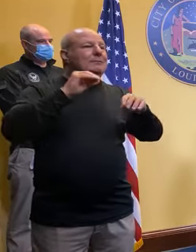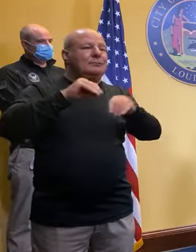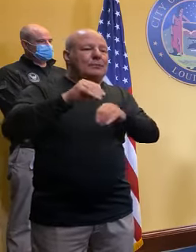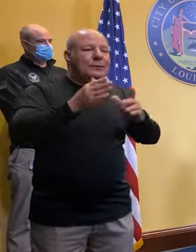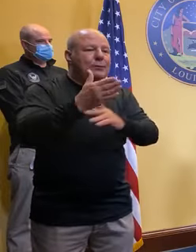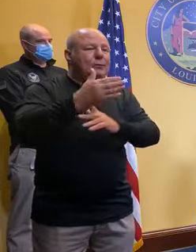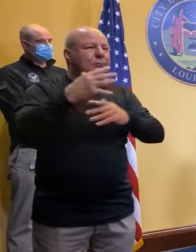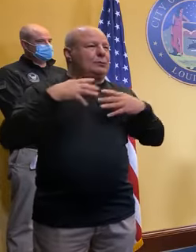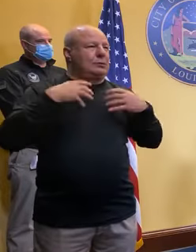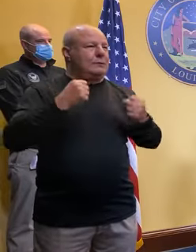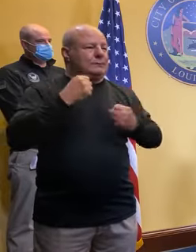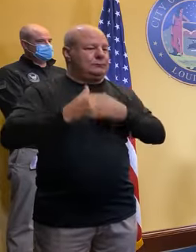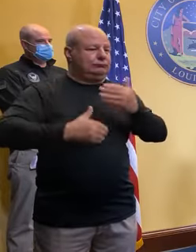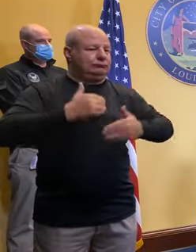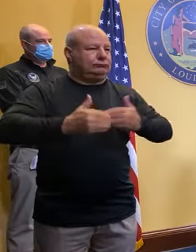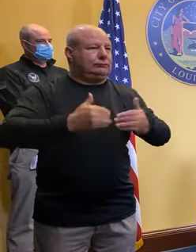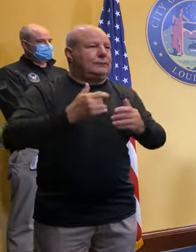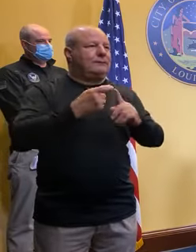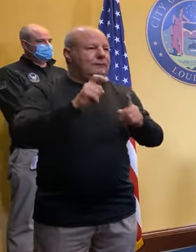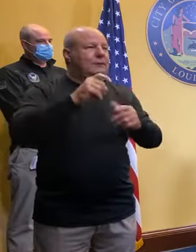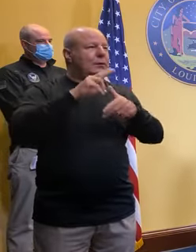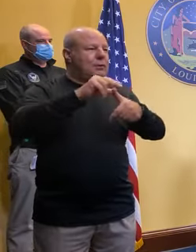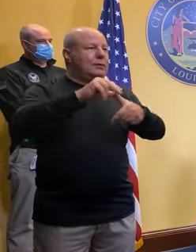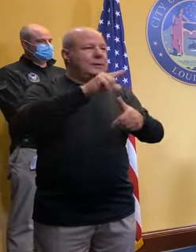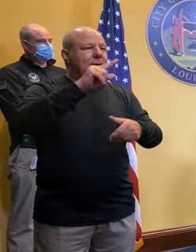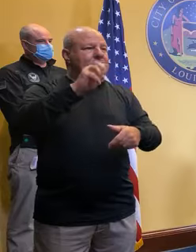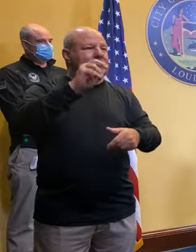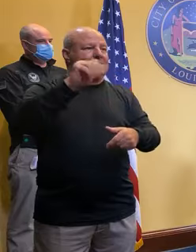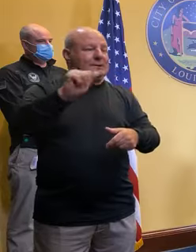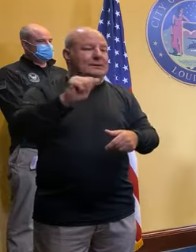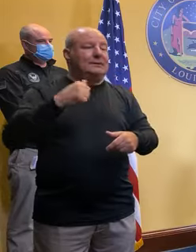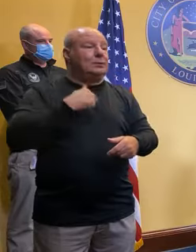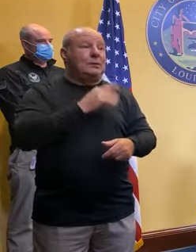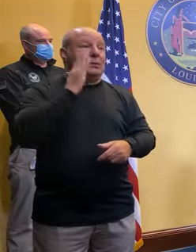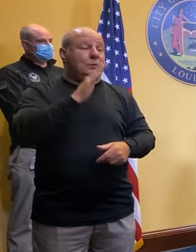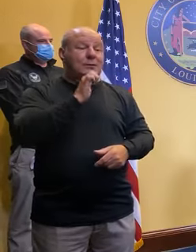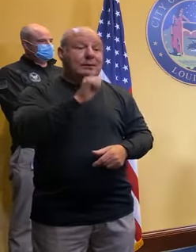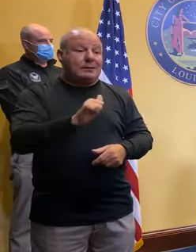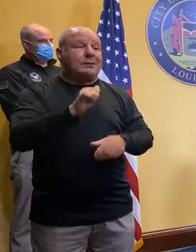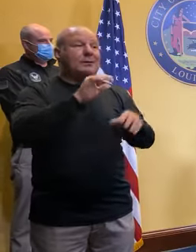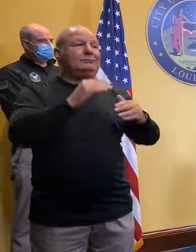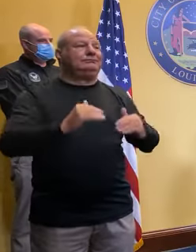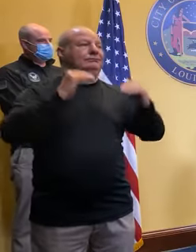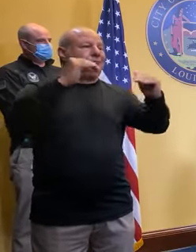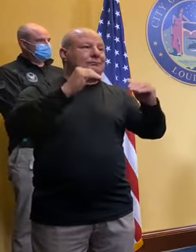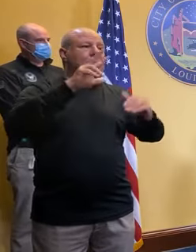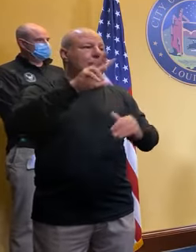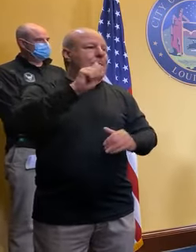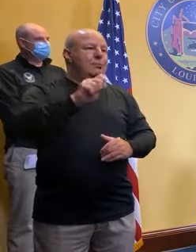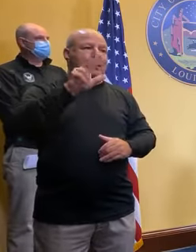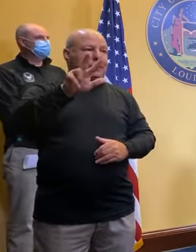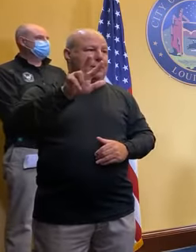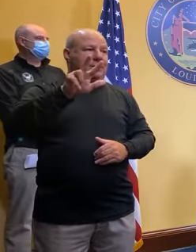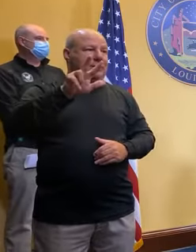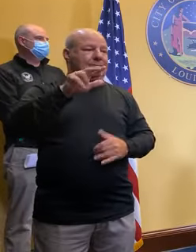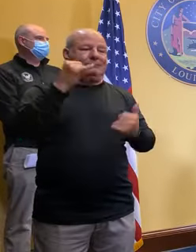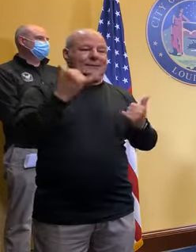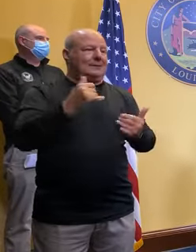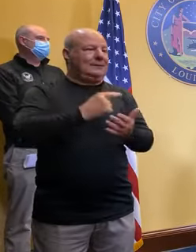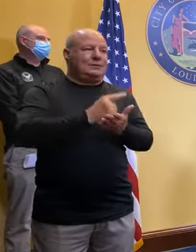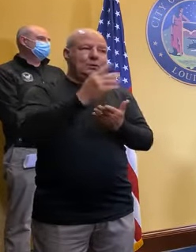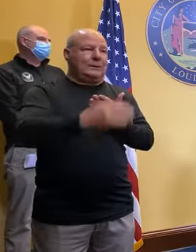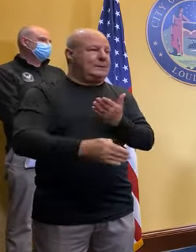the recovery due to Hurricane Zeta, we will not be moving into 3.3